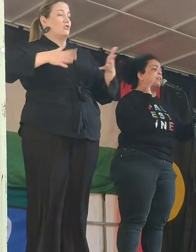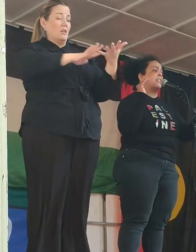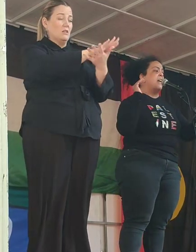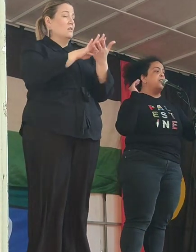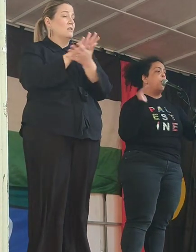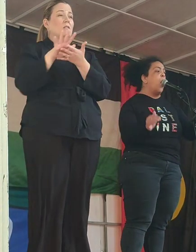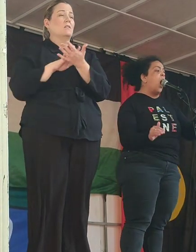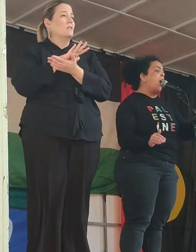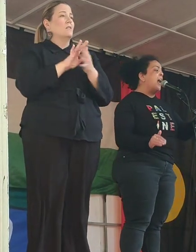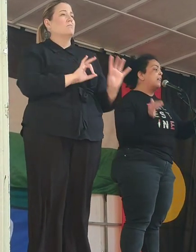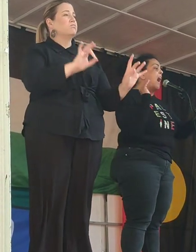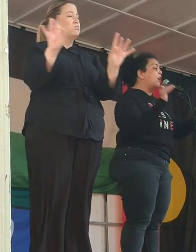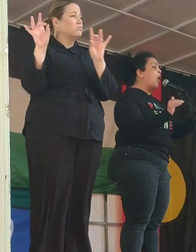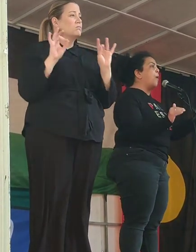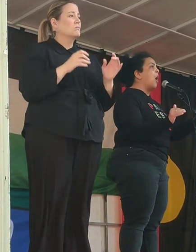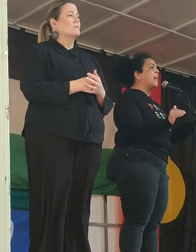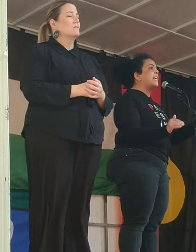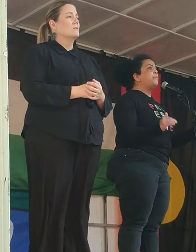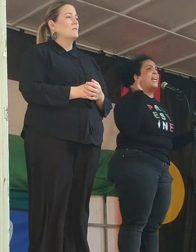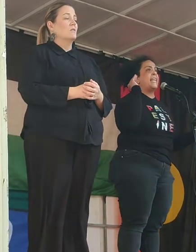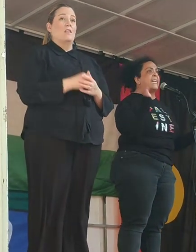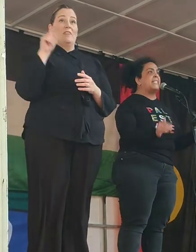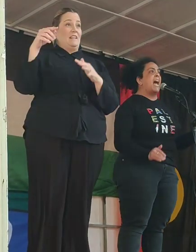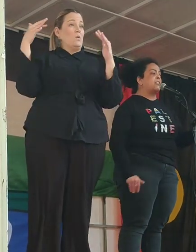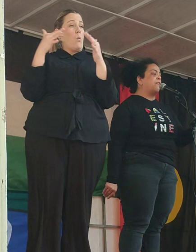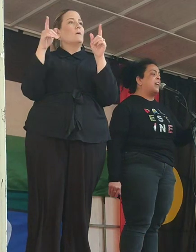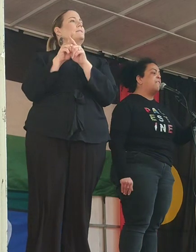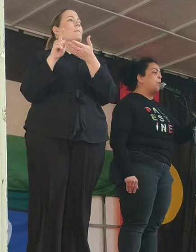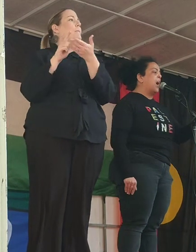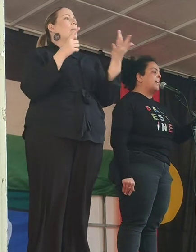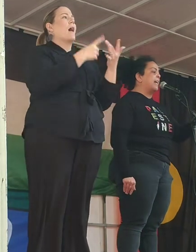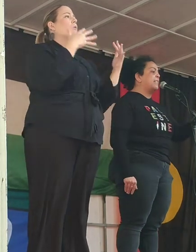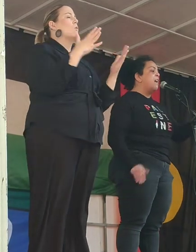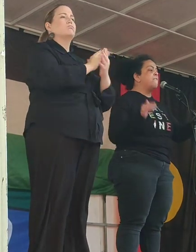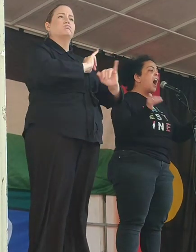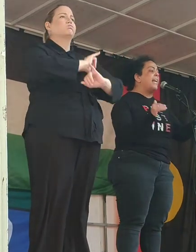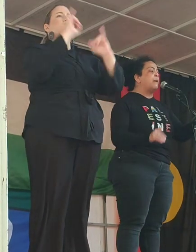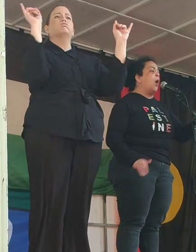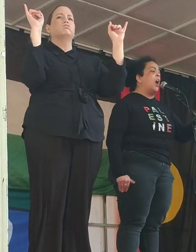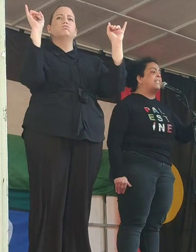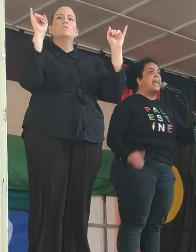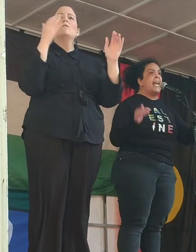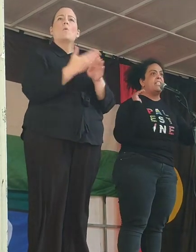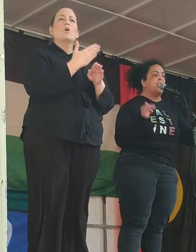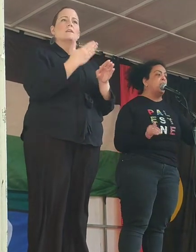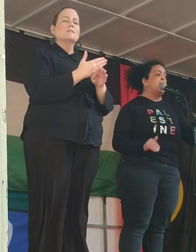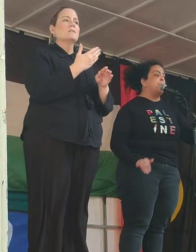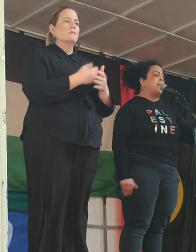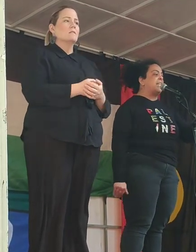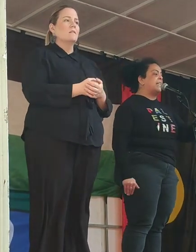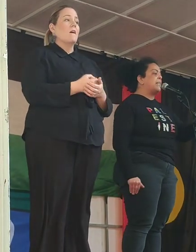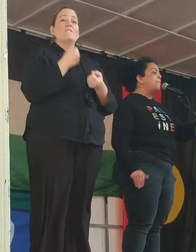towns. The war, like all wars, is a catastrophe for workers. Fighting wars is